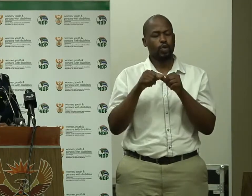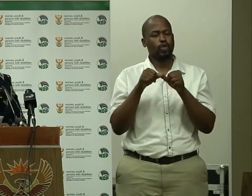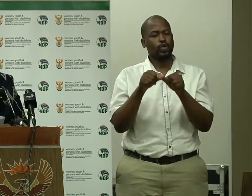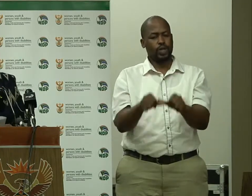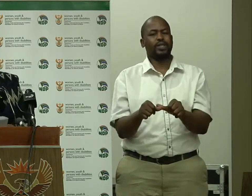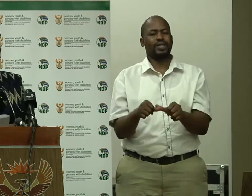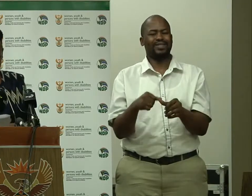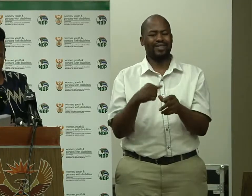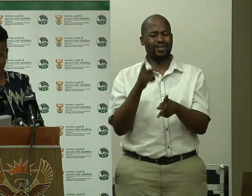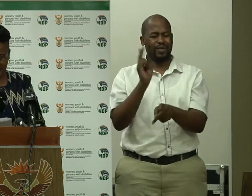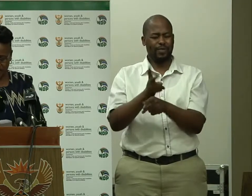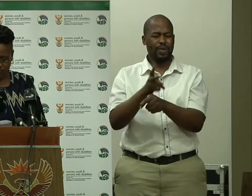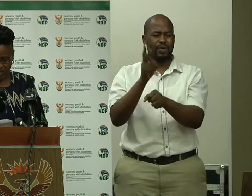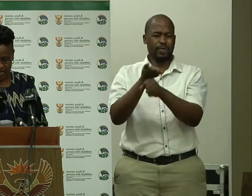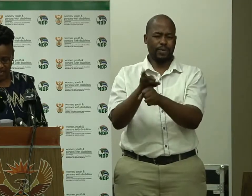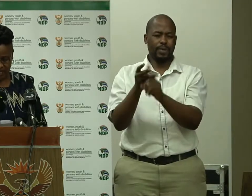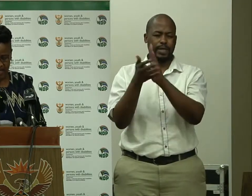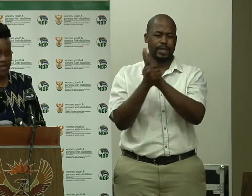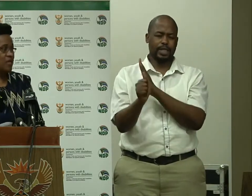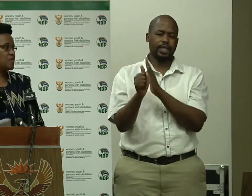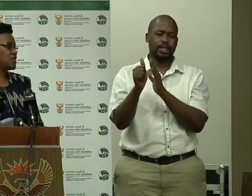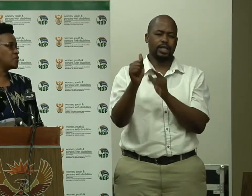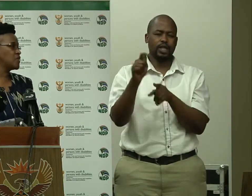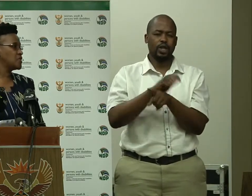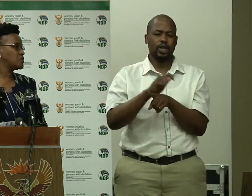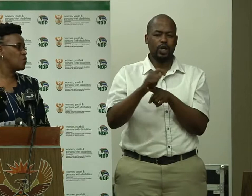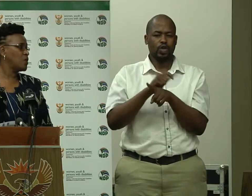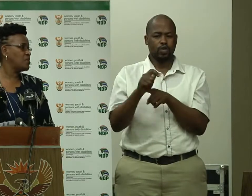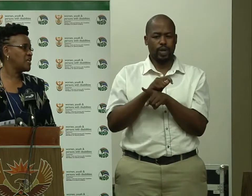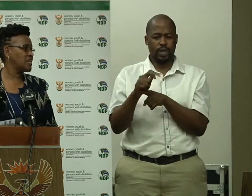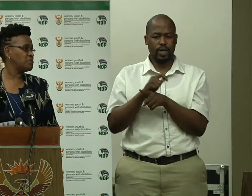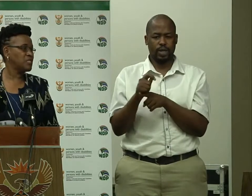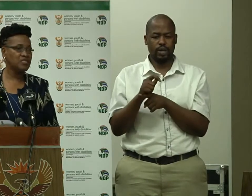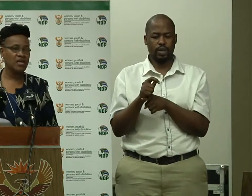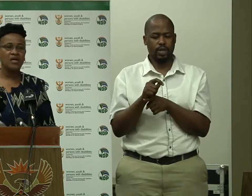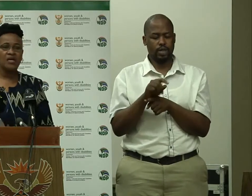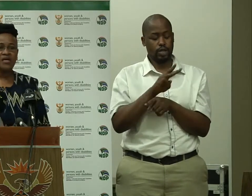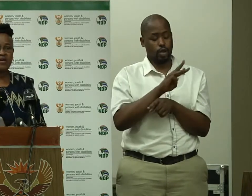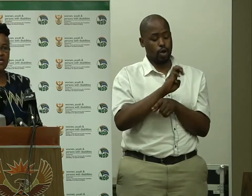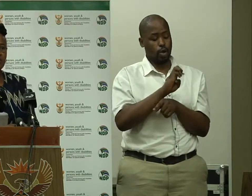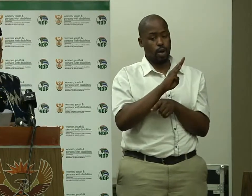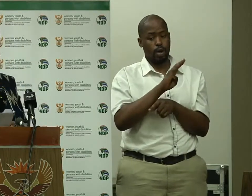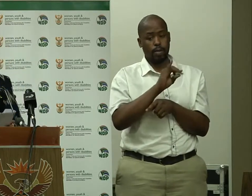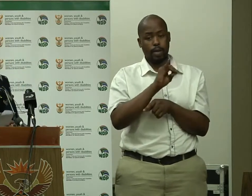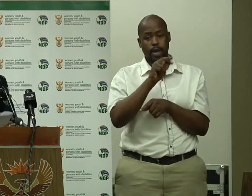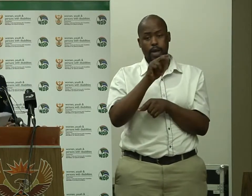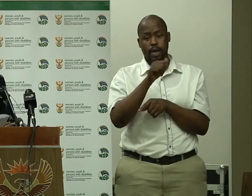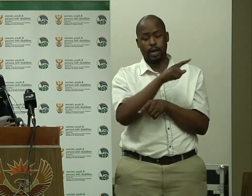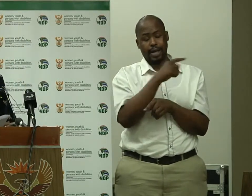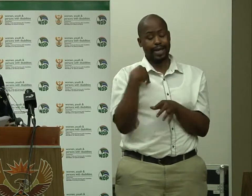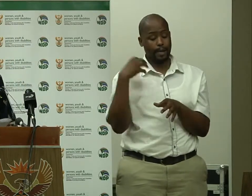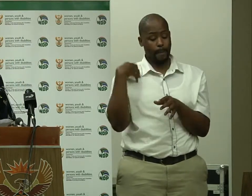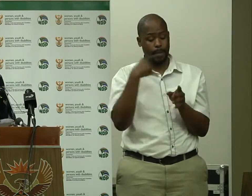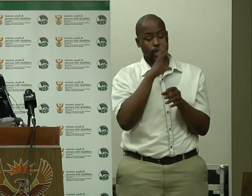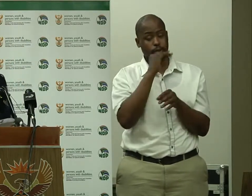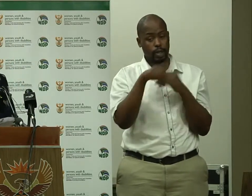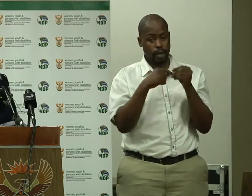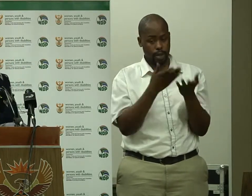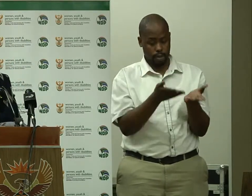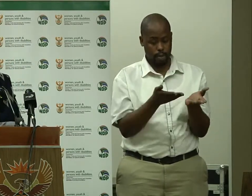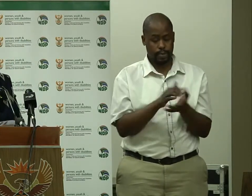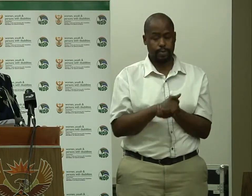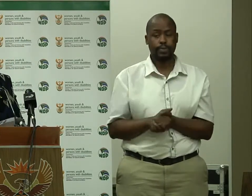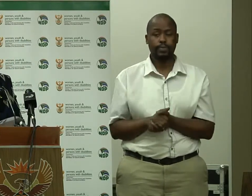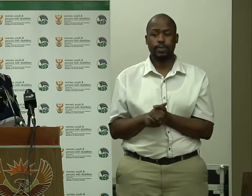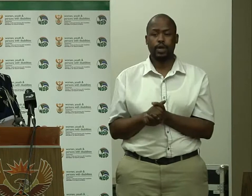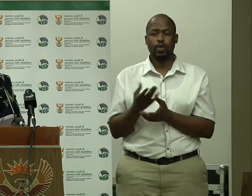and repeated skills training. At the webinar that Minister talked to, Deputy Minister talked